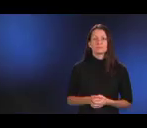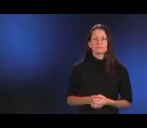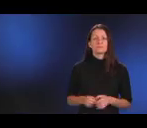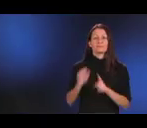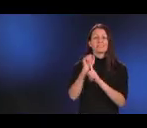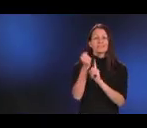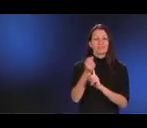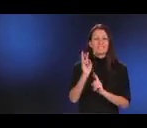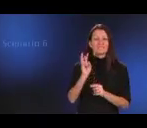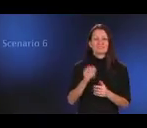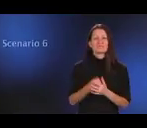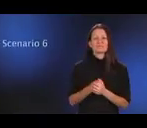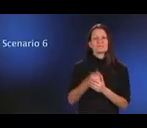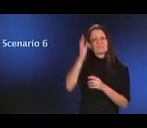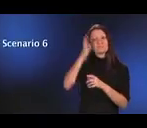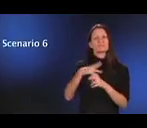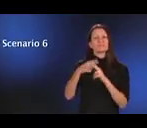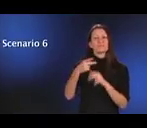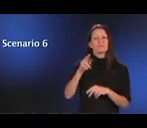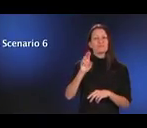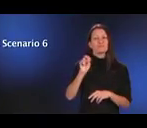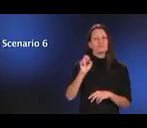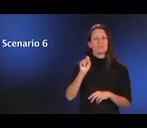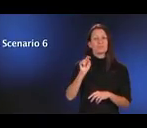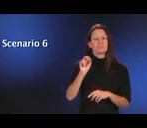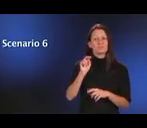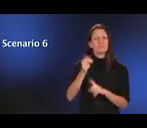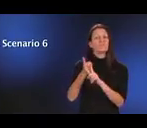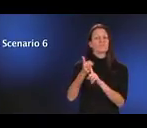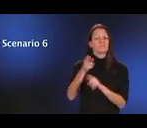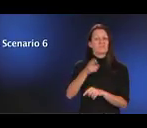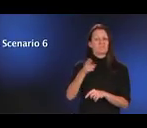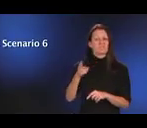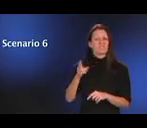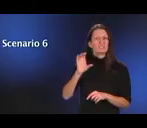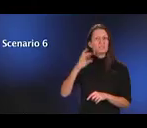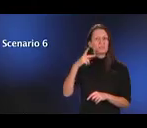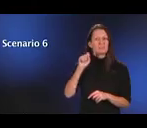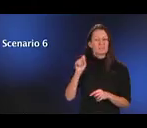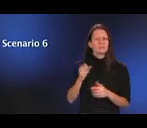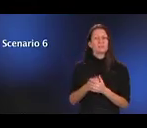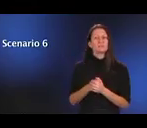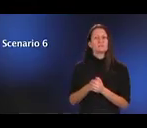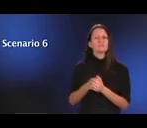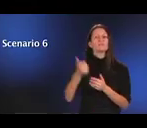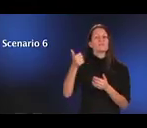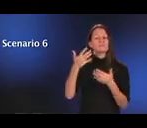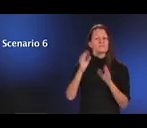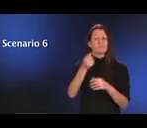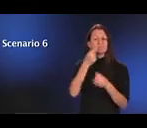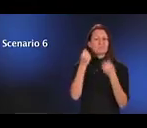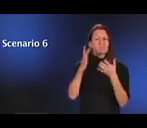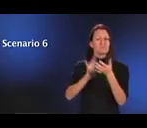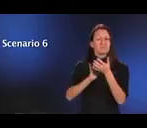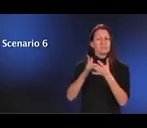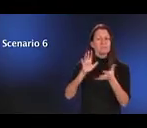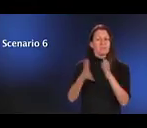Scenario 6. Preston is a hard of hearing peer support specialist. Because he has had a difficult time with his